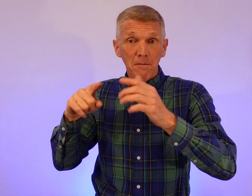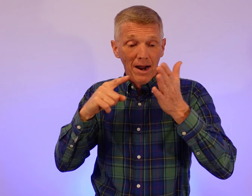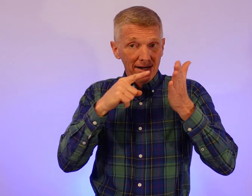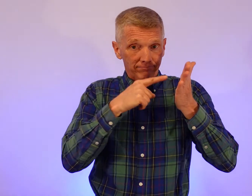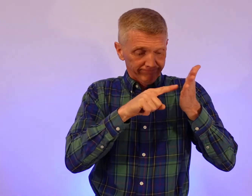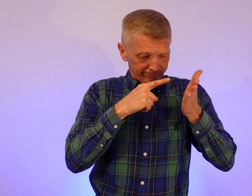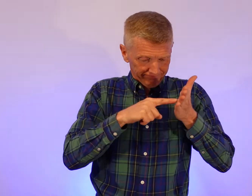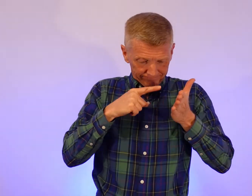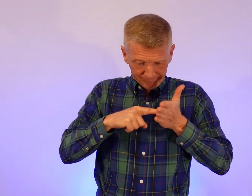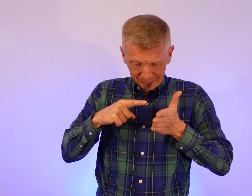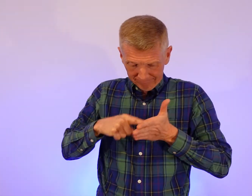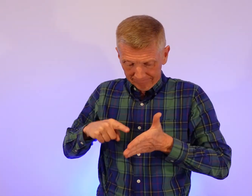might,